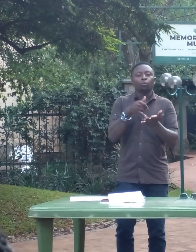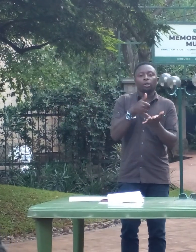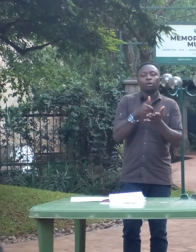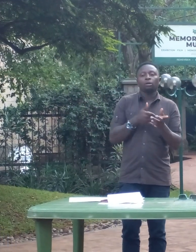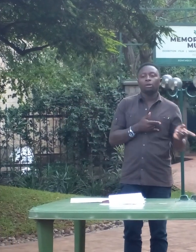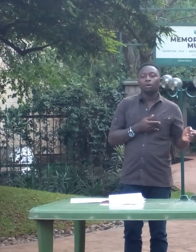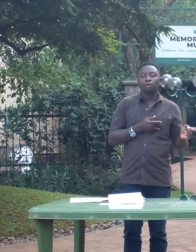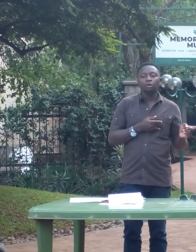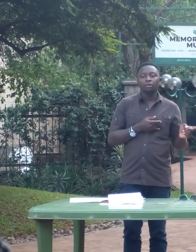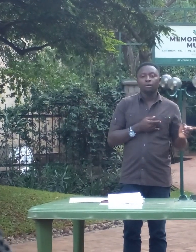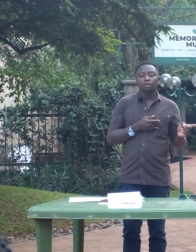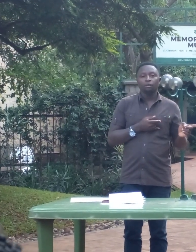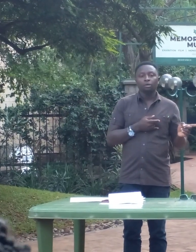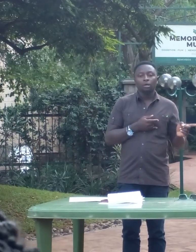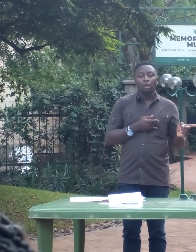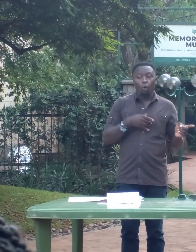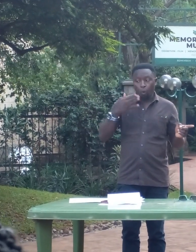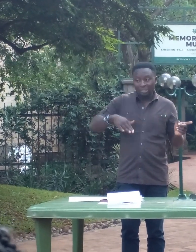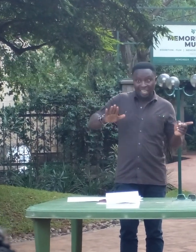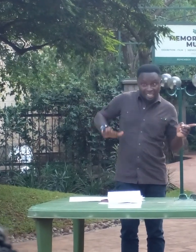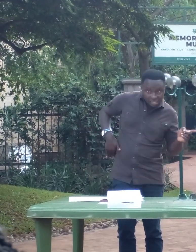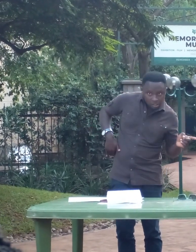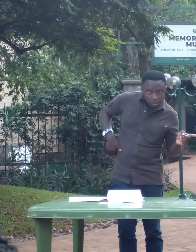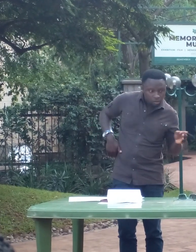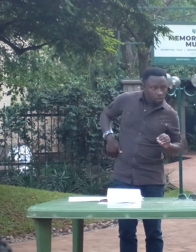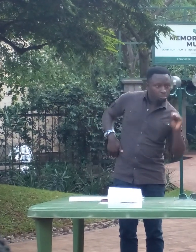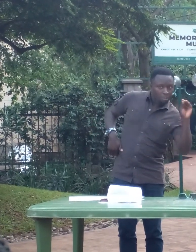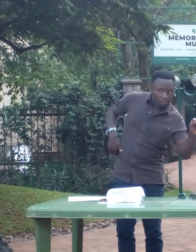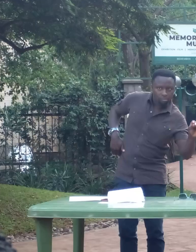For audiography, it has to be approved.